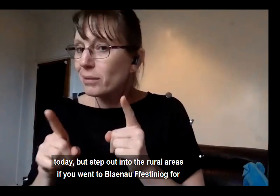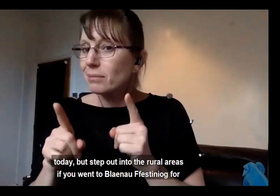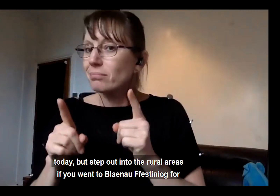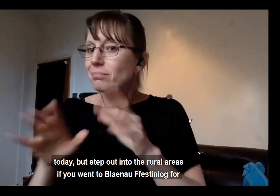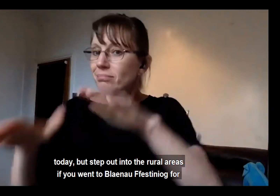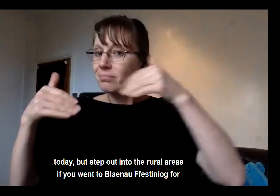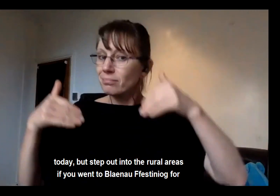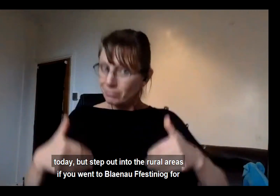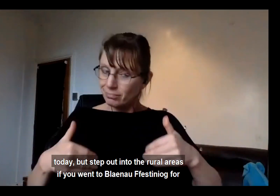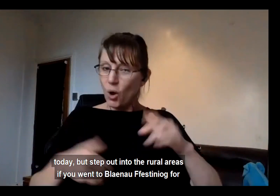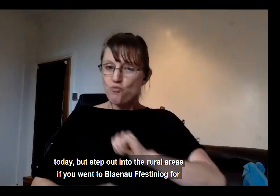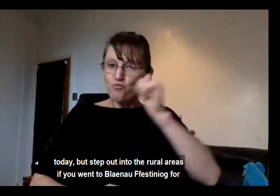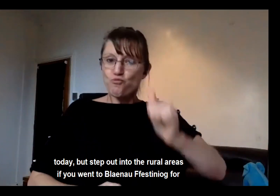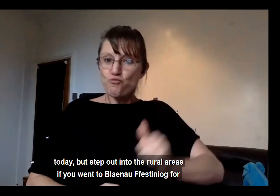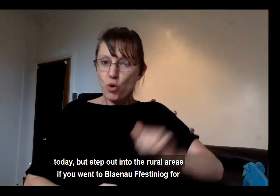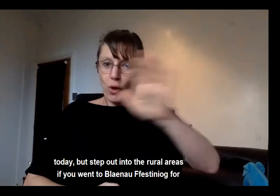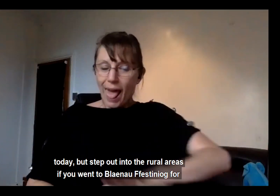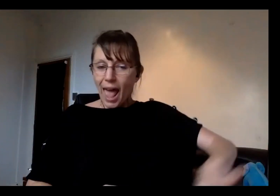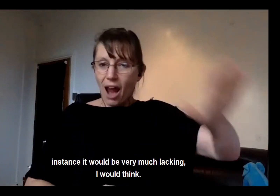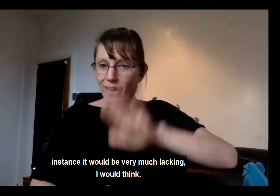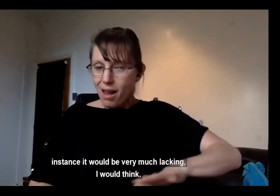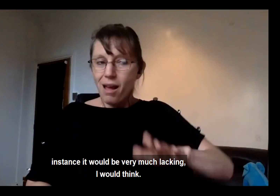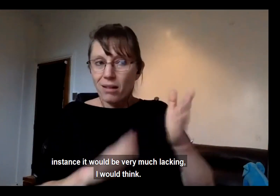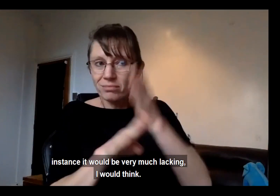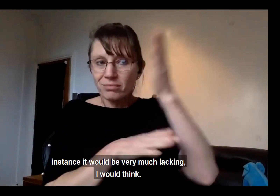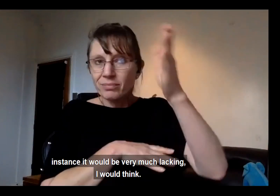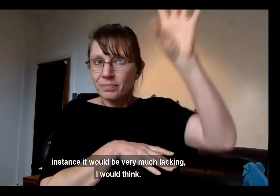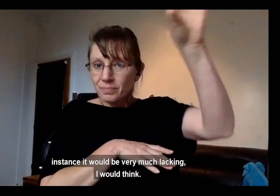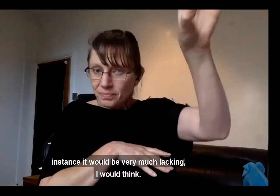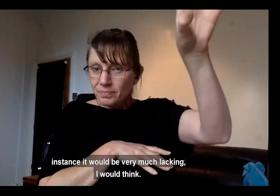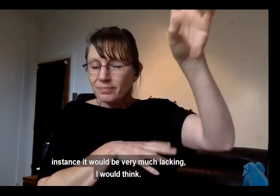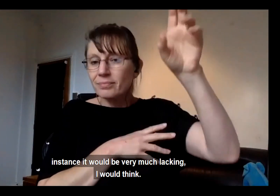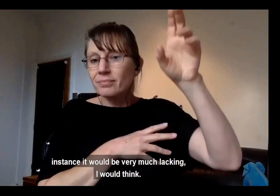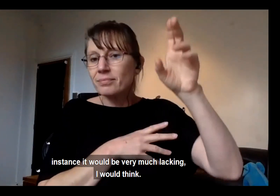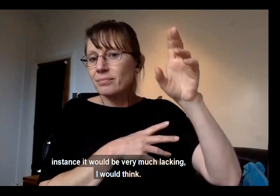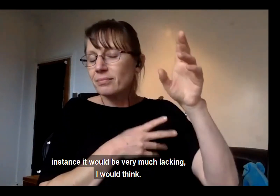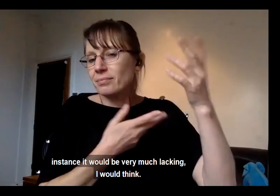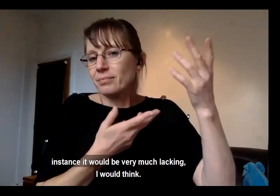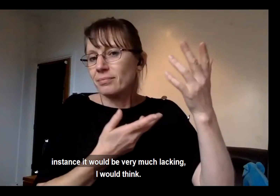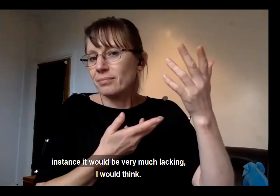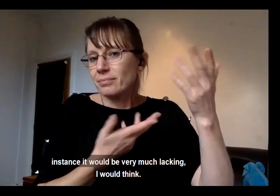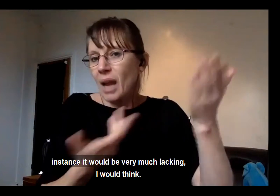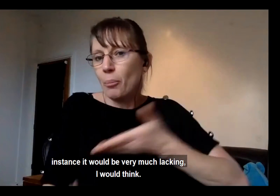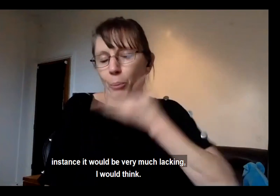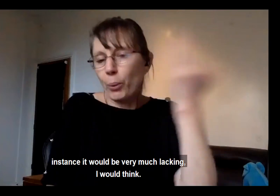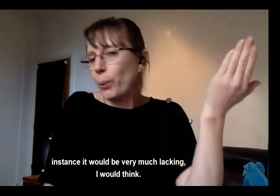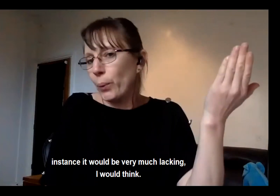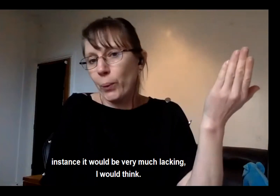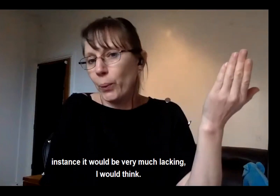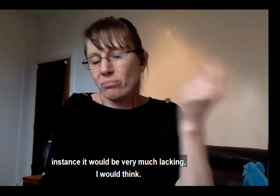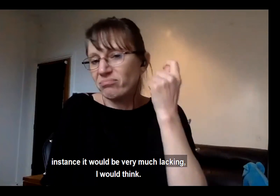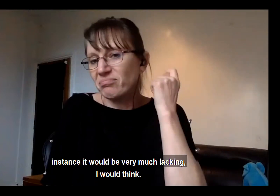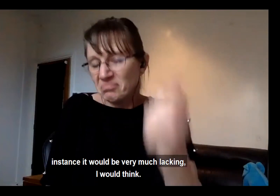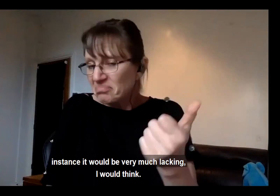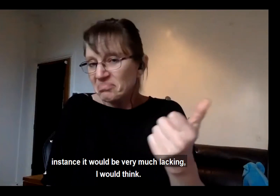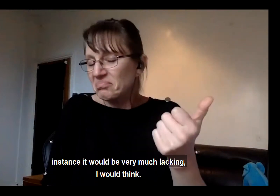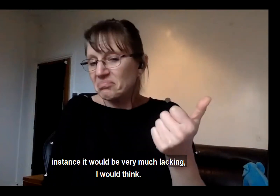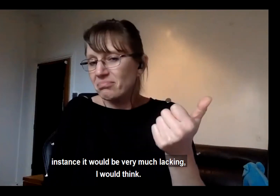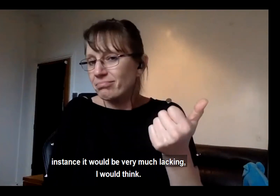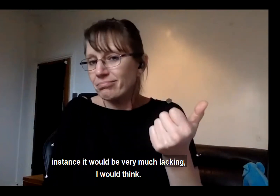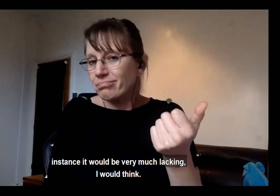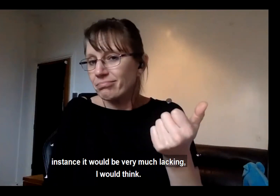out into the rural areas. If you went to Blaenau Ffestiniog, for instance, it would be very much lacking, I would